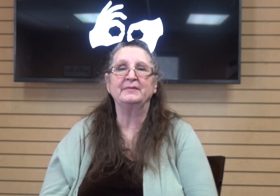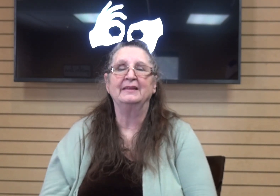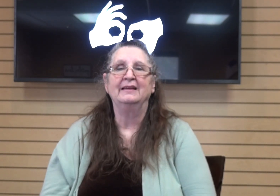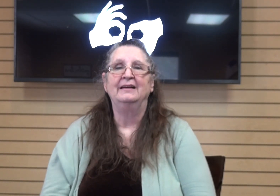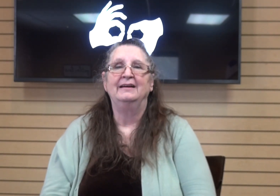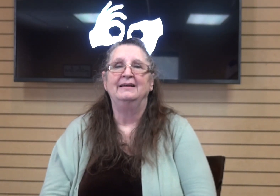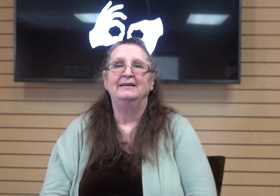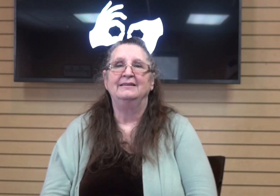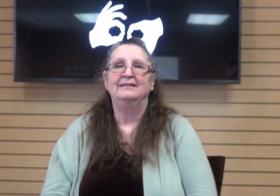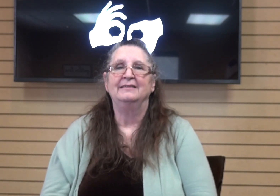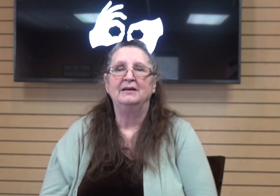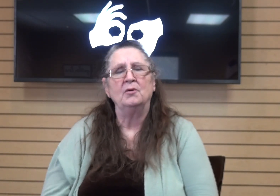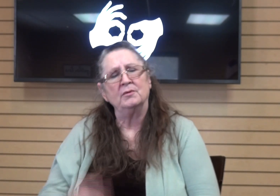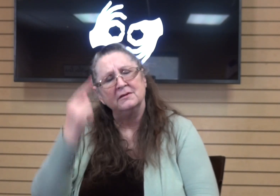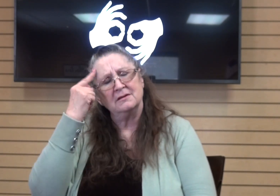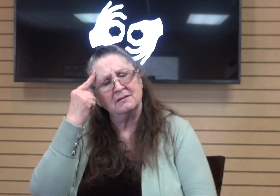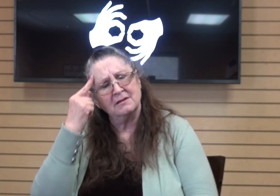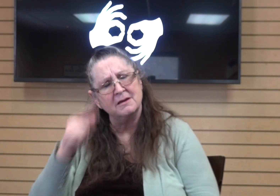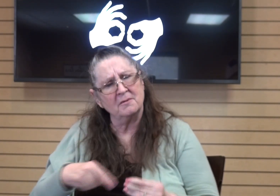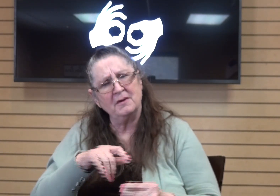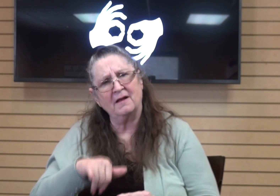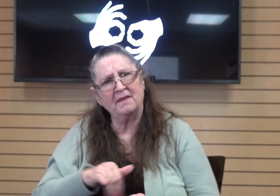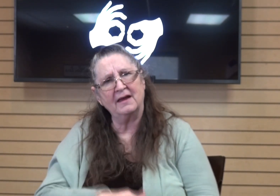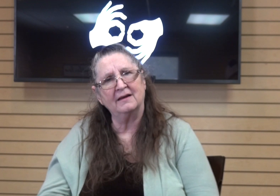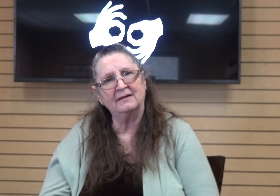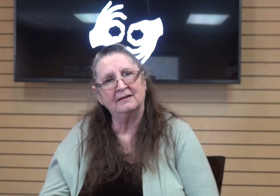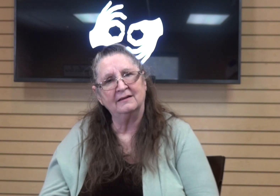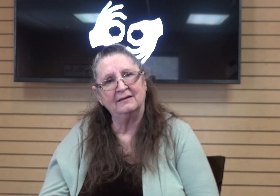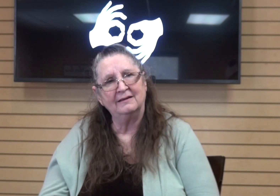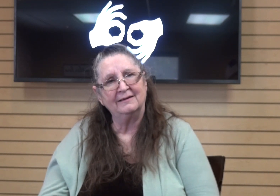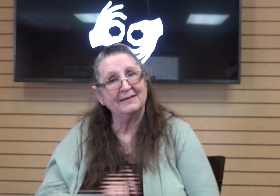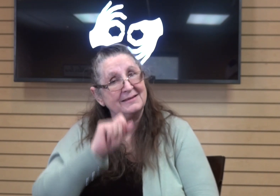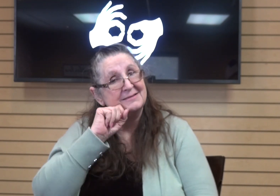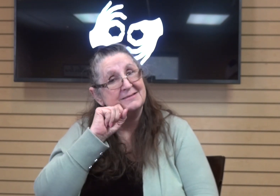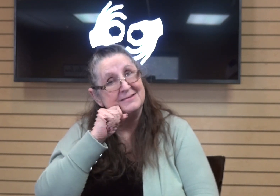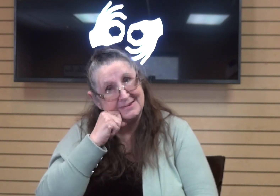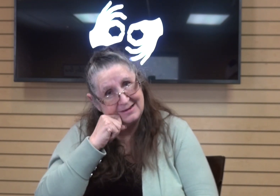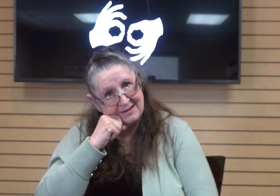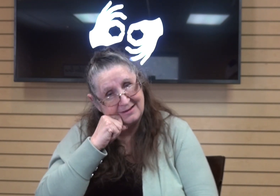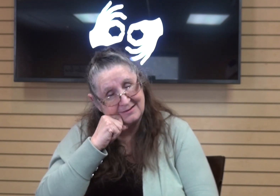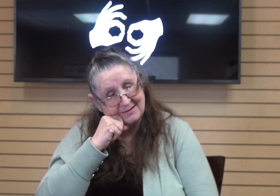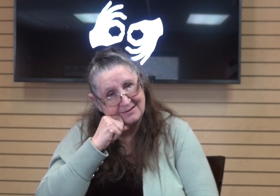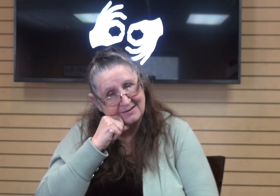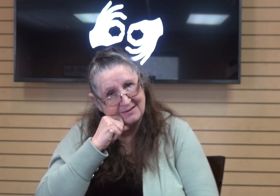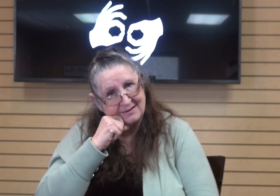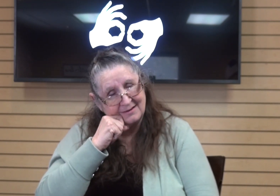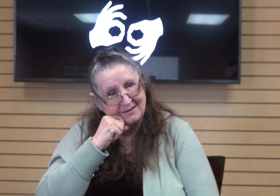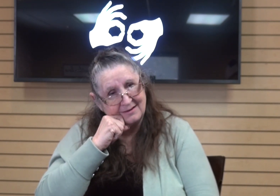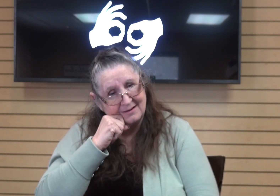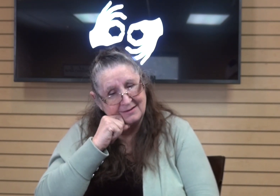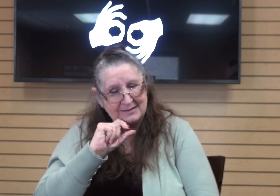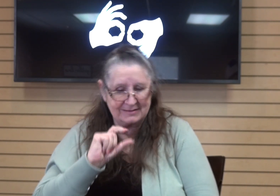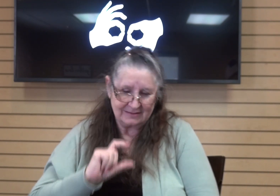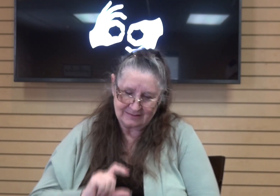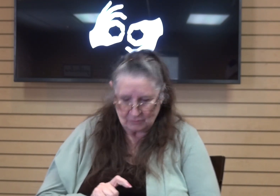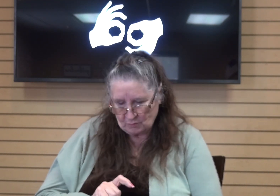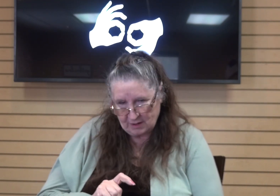And when you really think about it, that's pretty neat. That even the smallest, tiniest